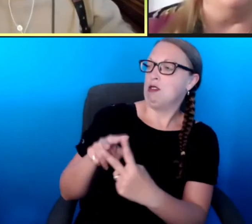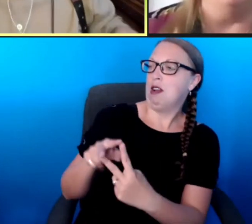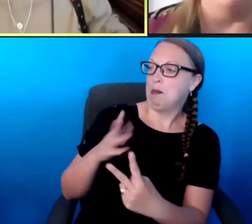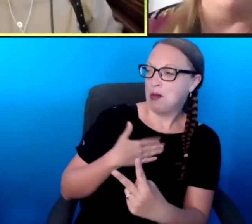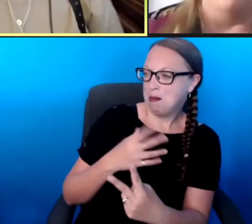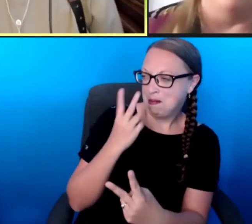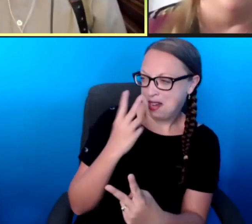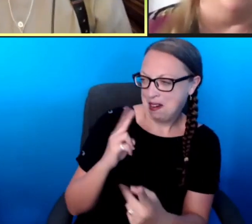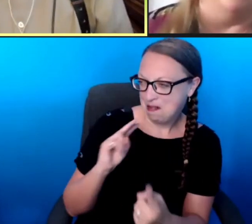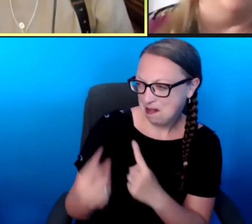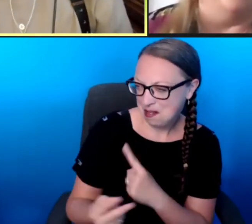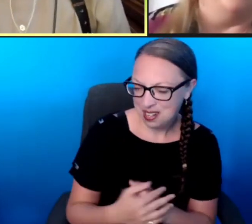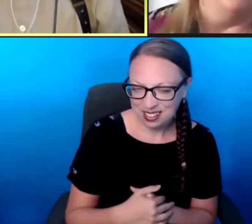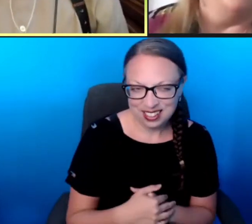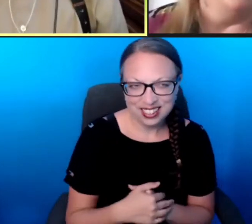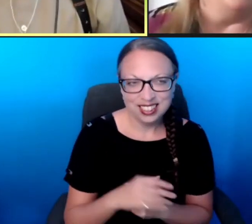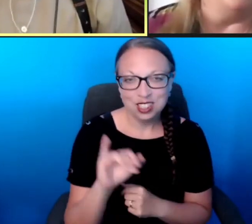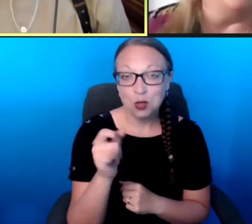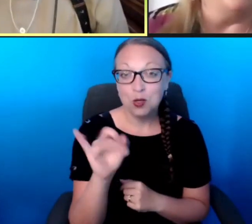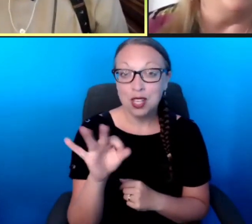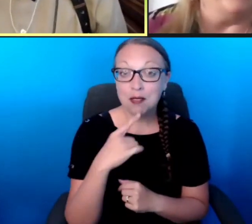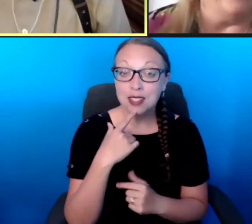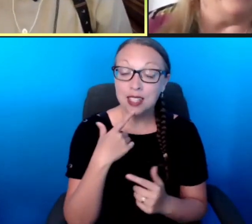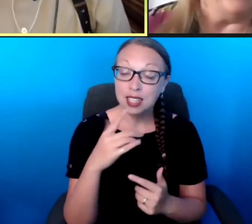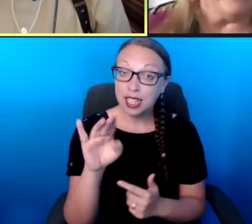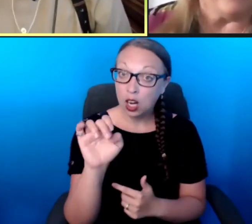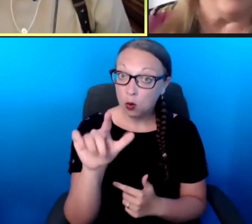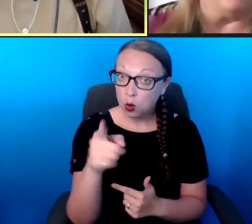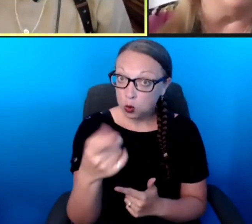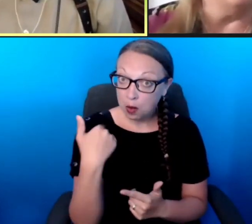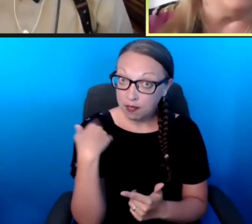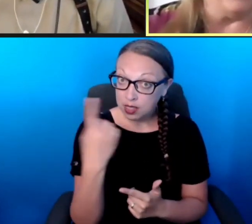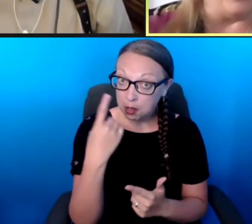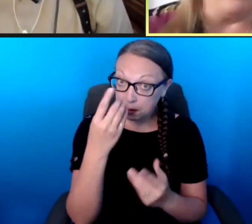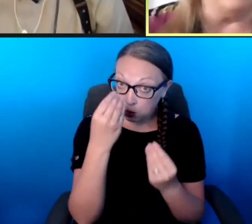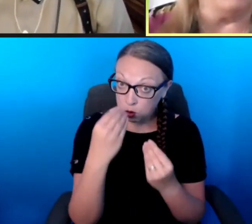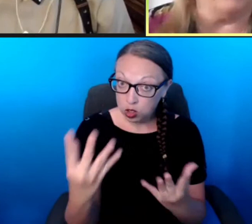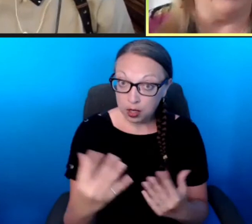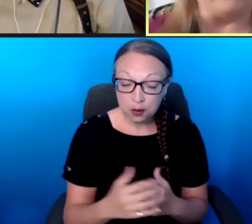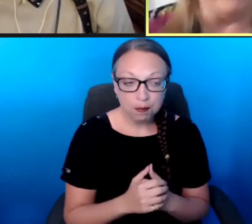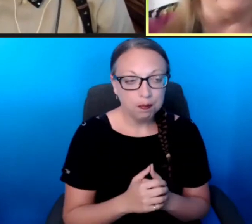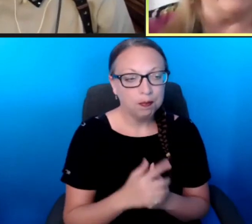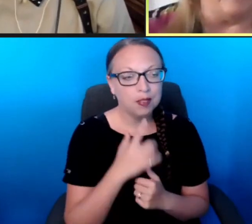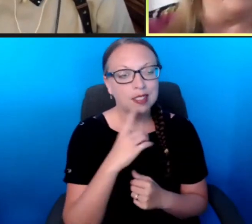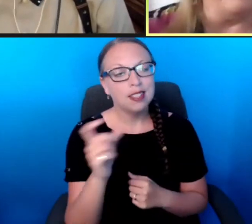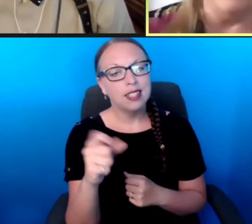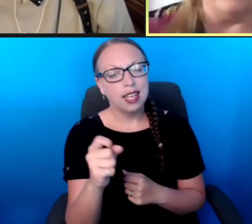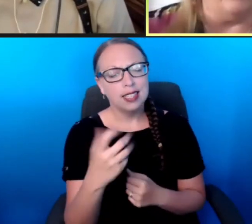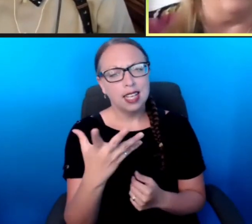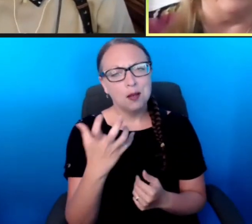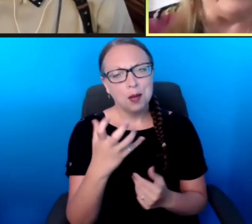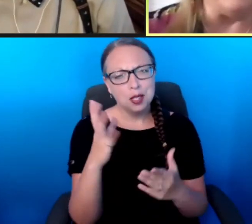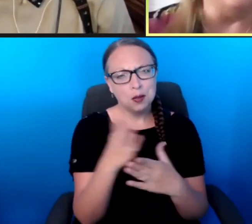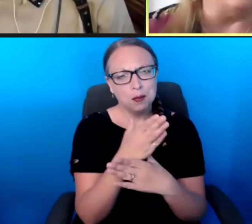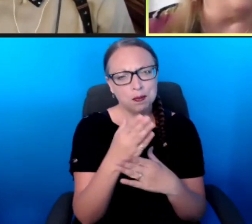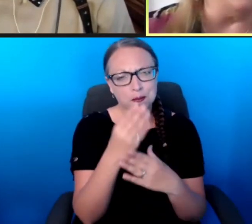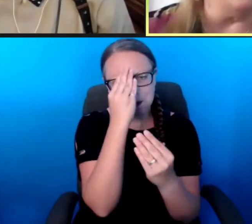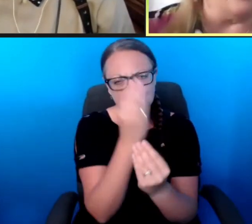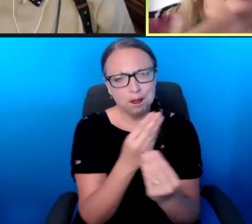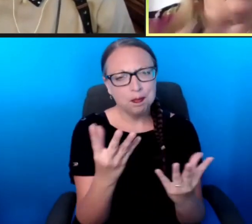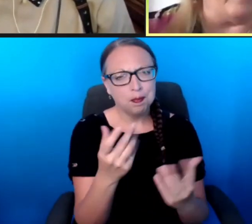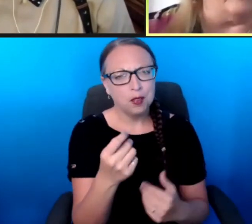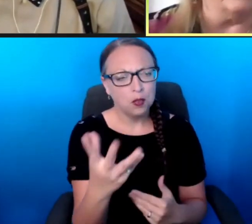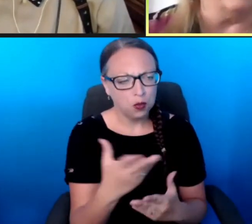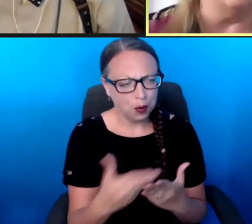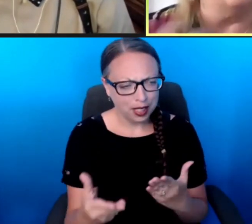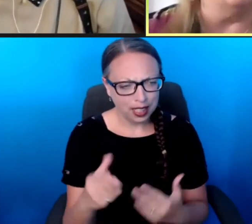sure. So, Carol, you have something to share with us. Yes, you do. Yeah, I wanted to share a couple of things. This Fletcher was